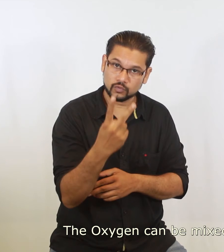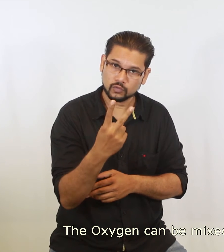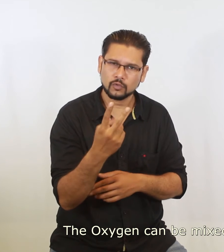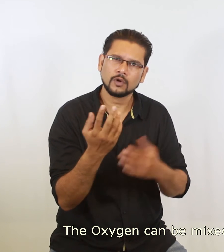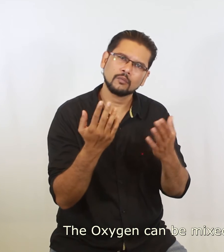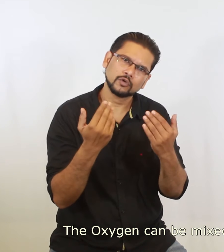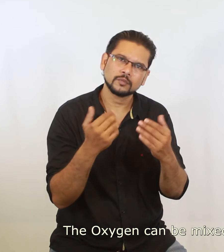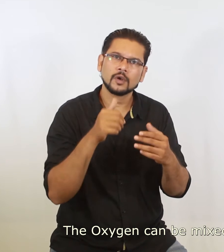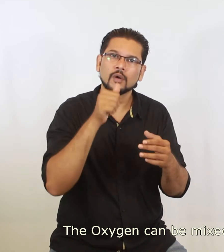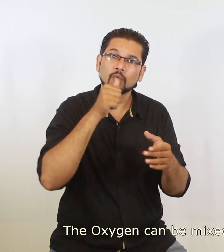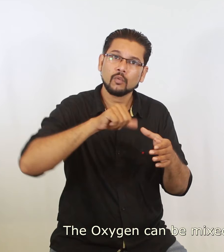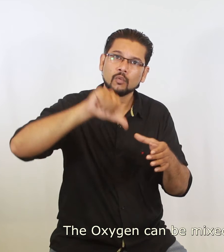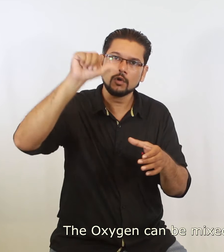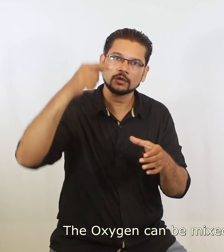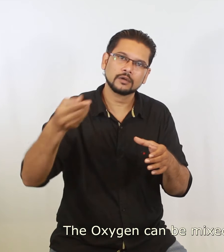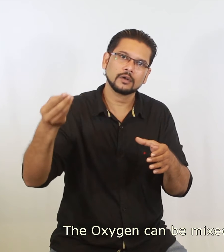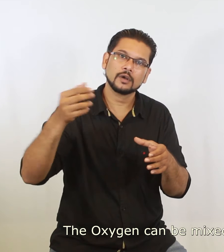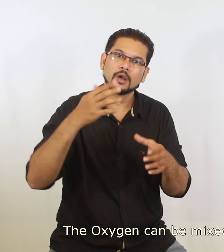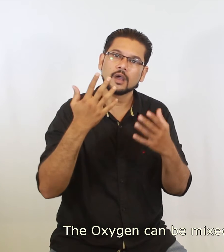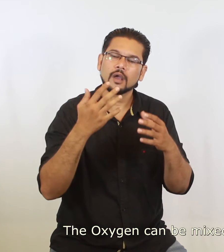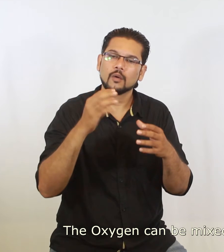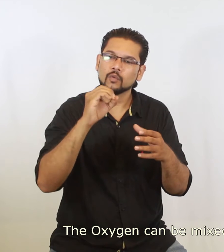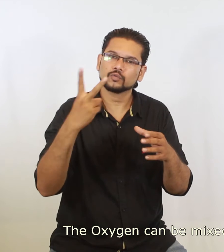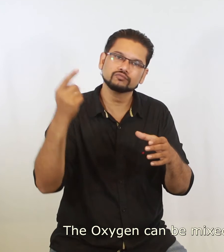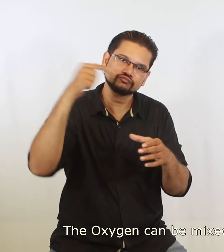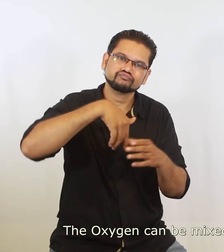The oxygen can be mixed up in water.